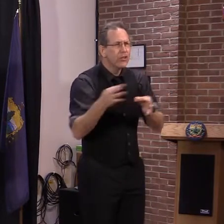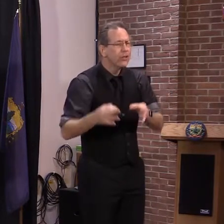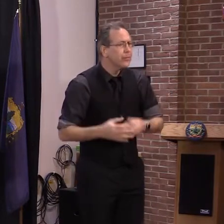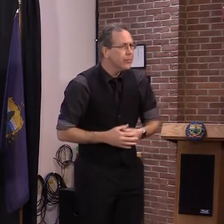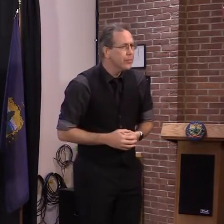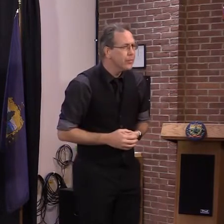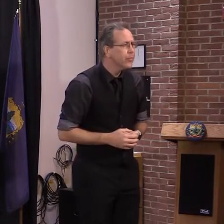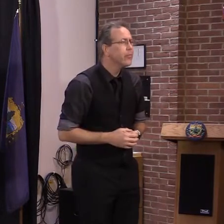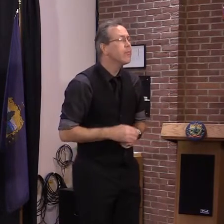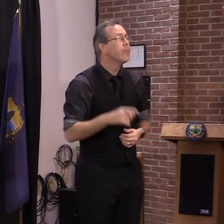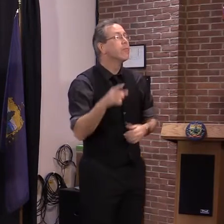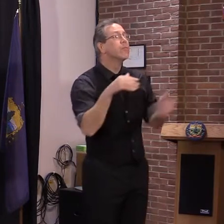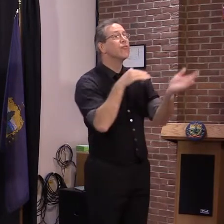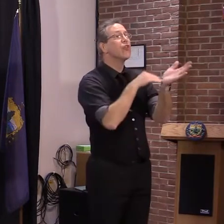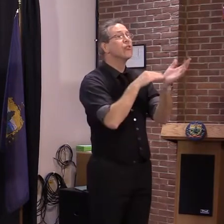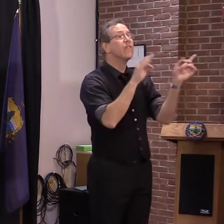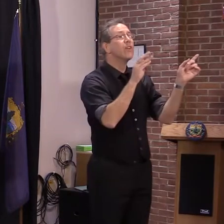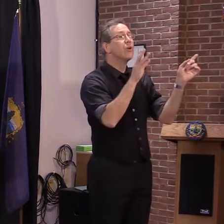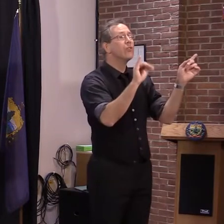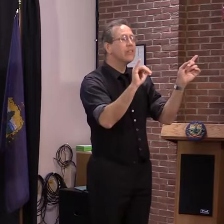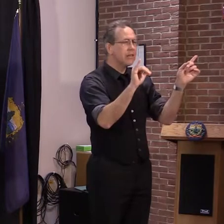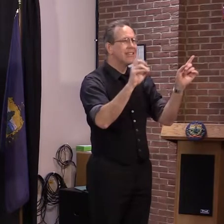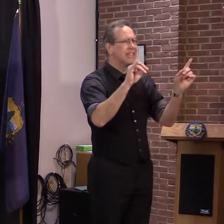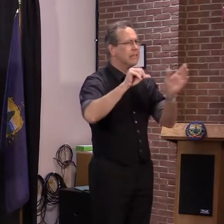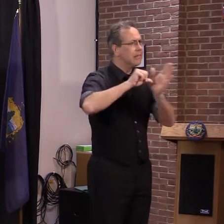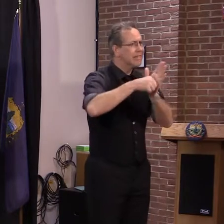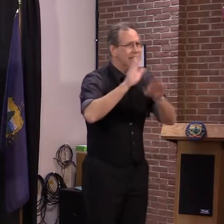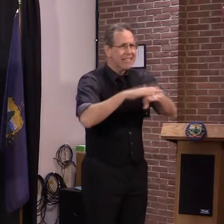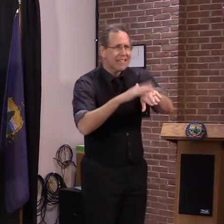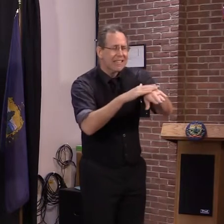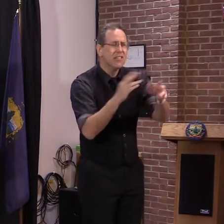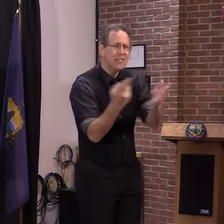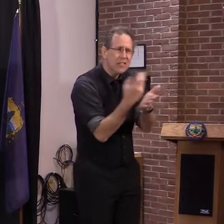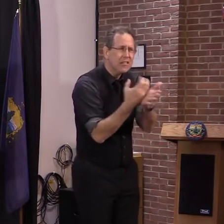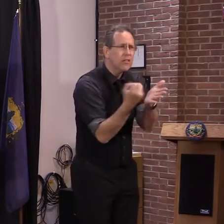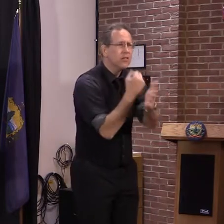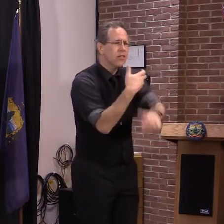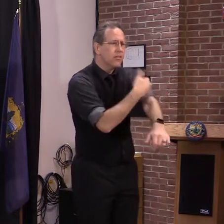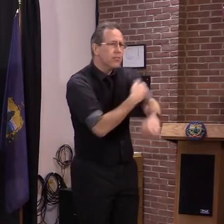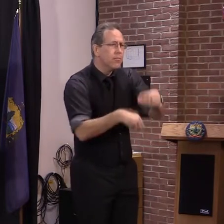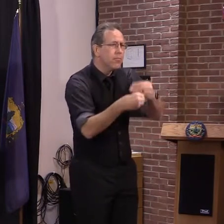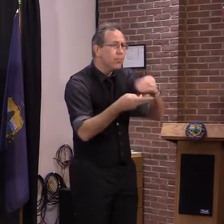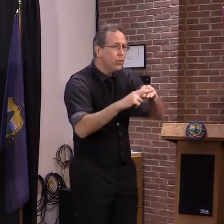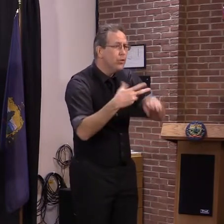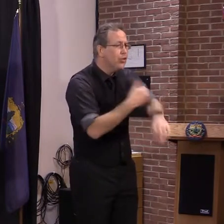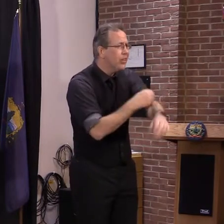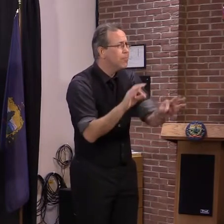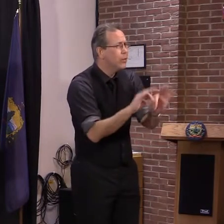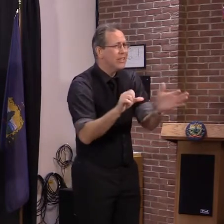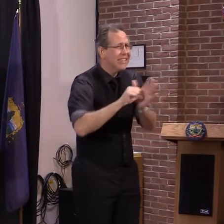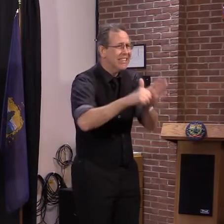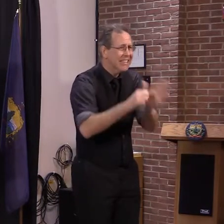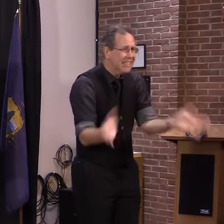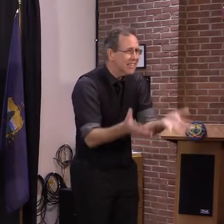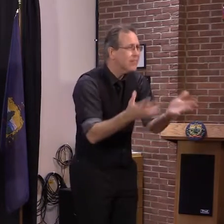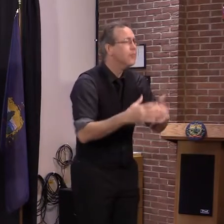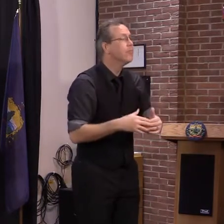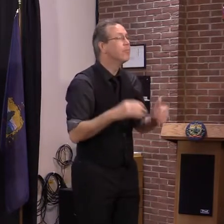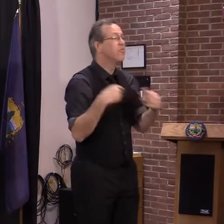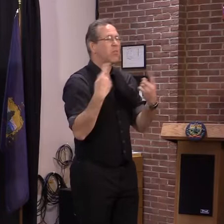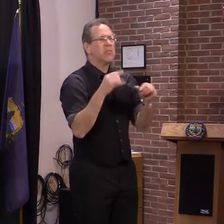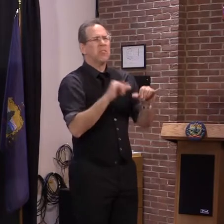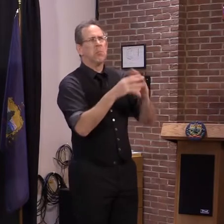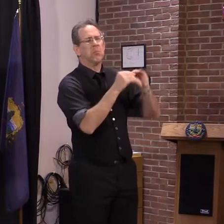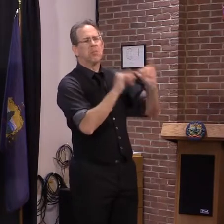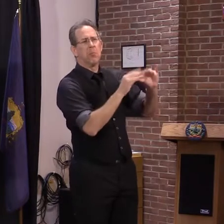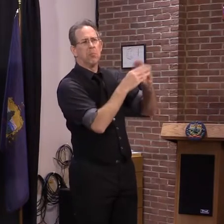importance of boosters. Other than that, there wasn't anything new. Next, as you